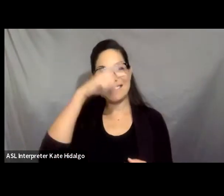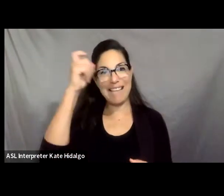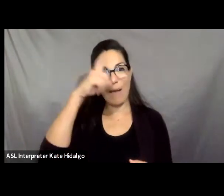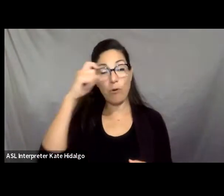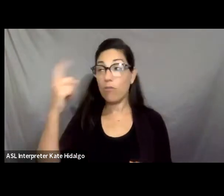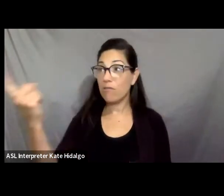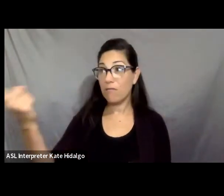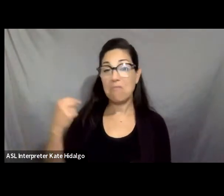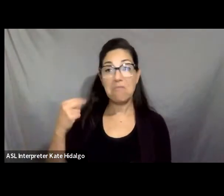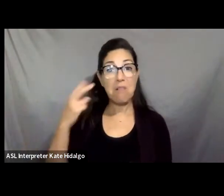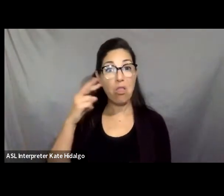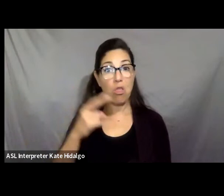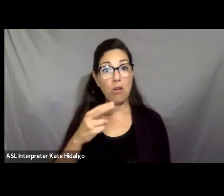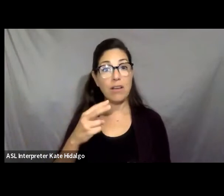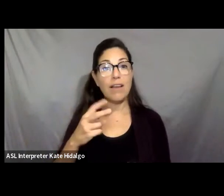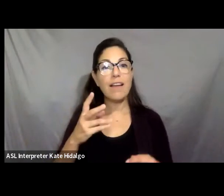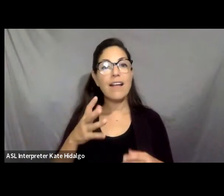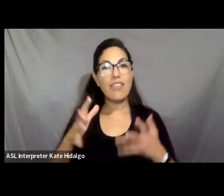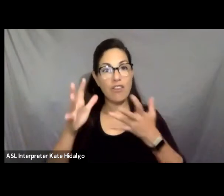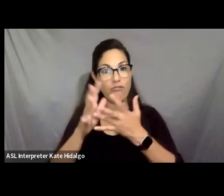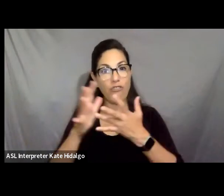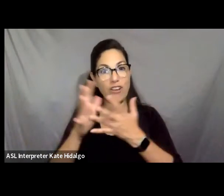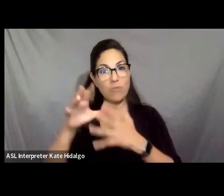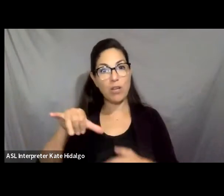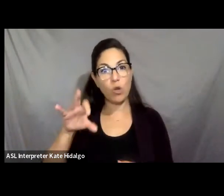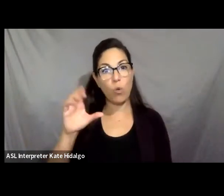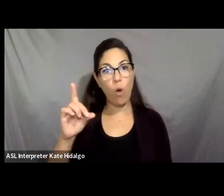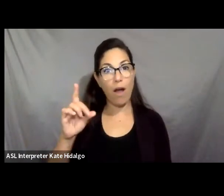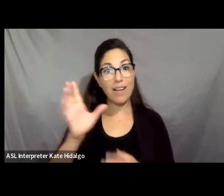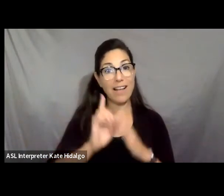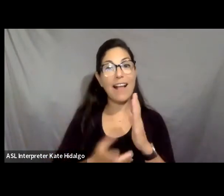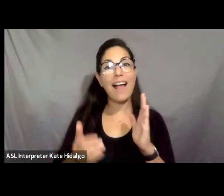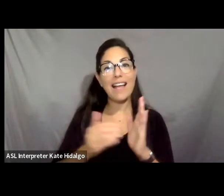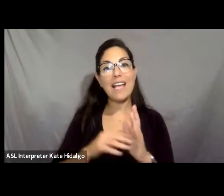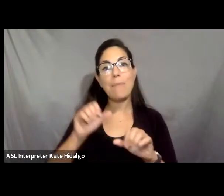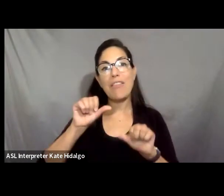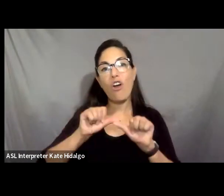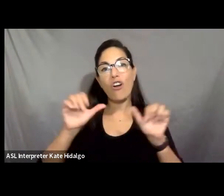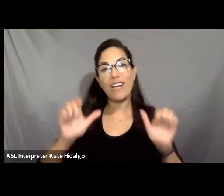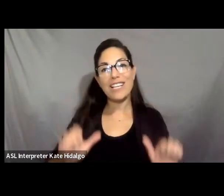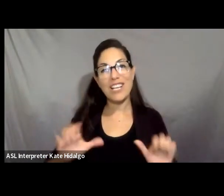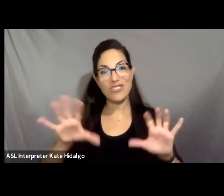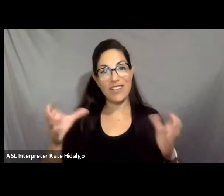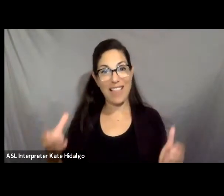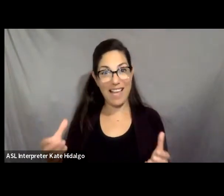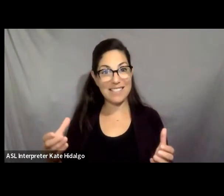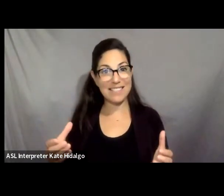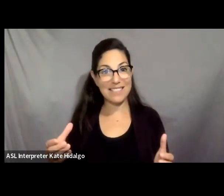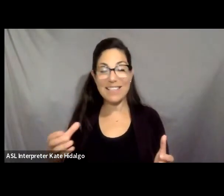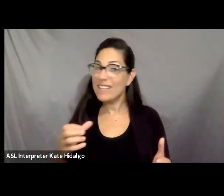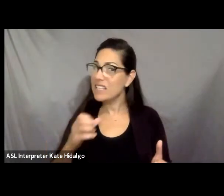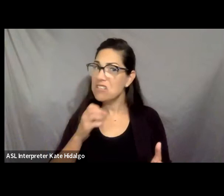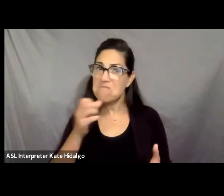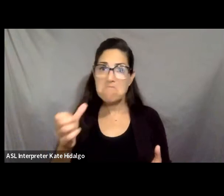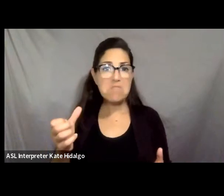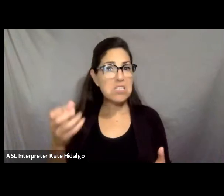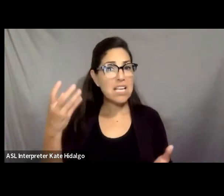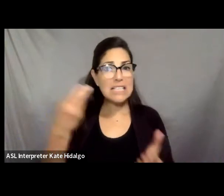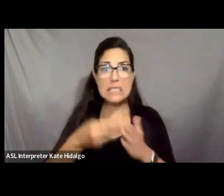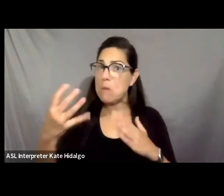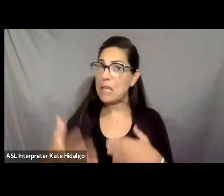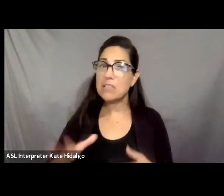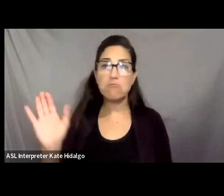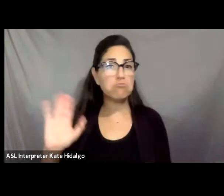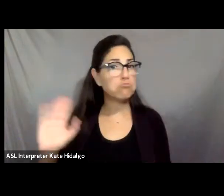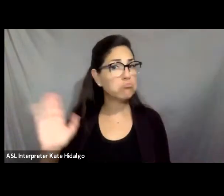come see it, is the freshman quad was redesigned by our architecture class. It was not a very costly project,